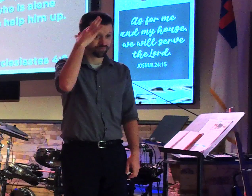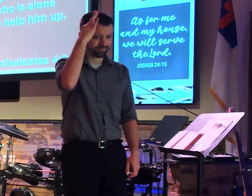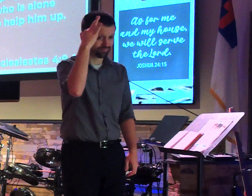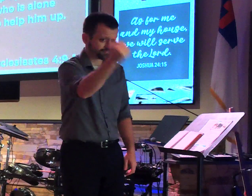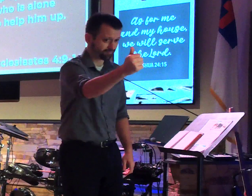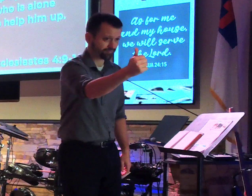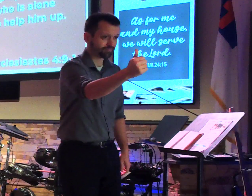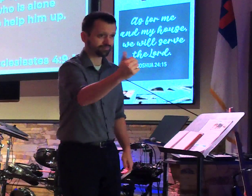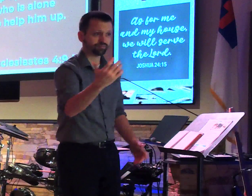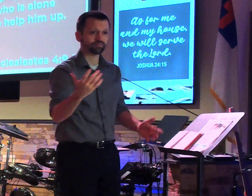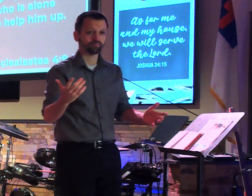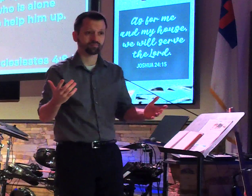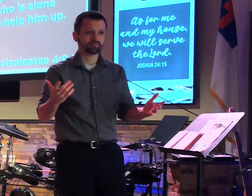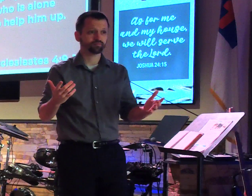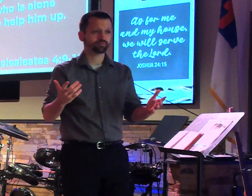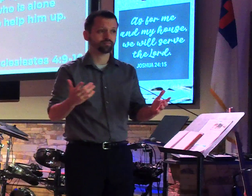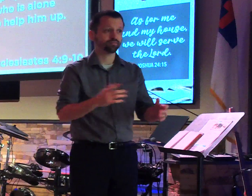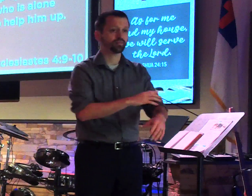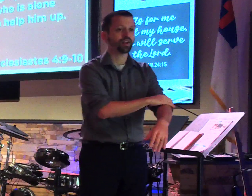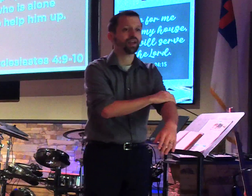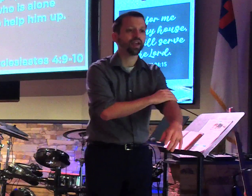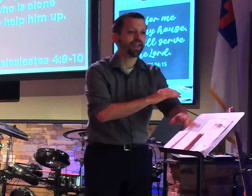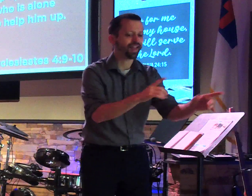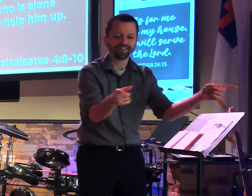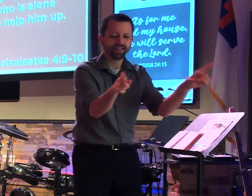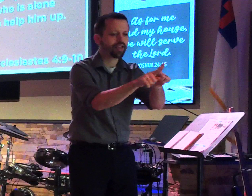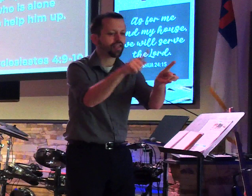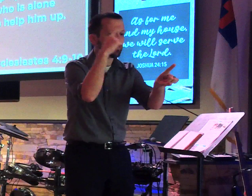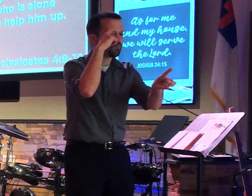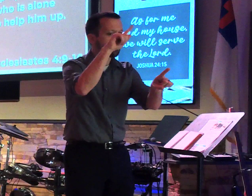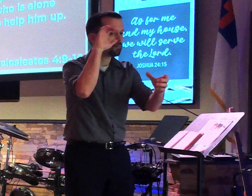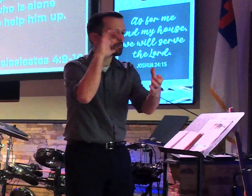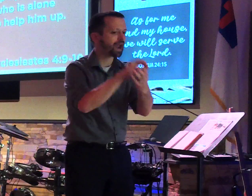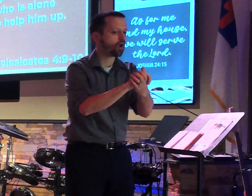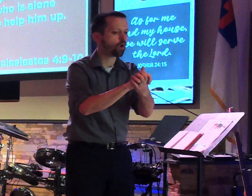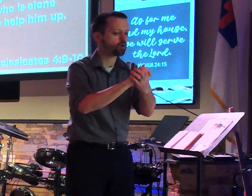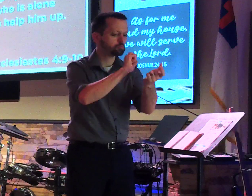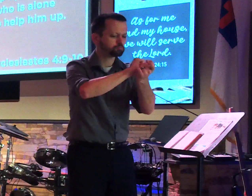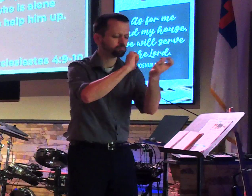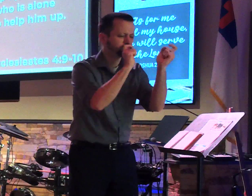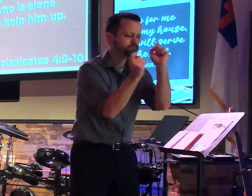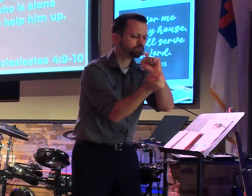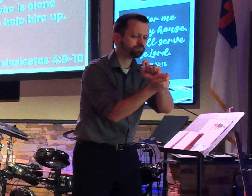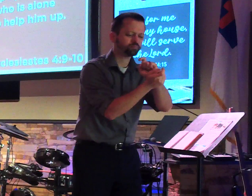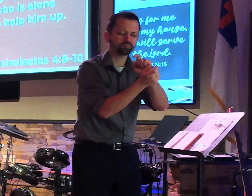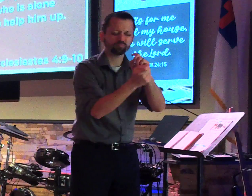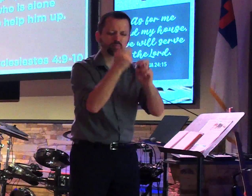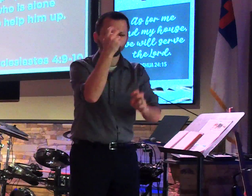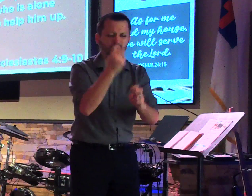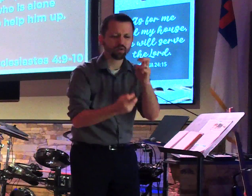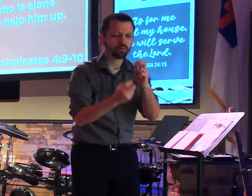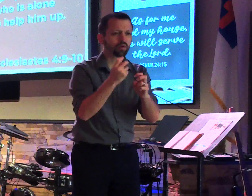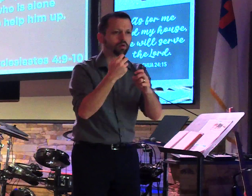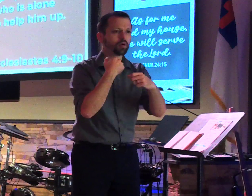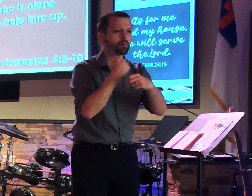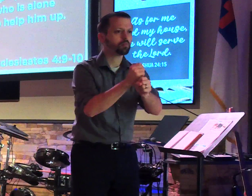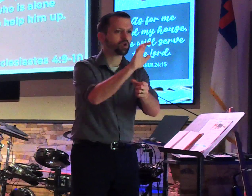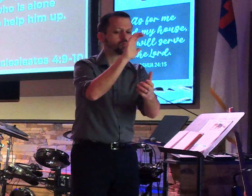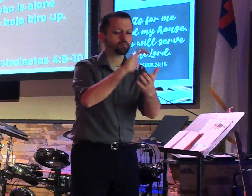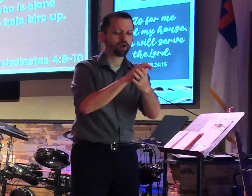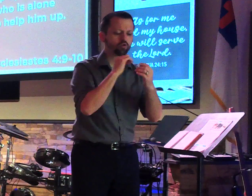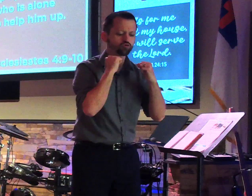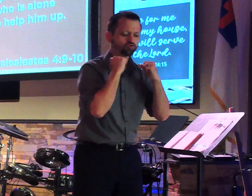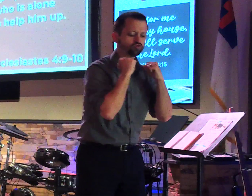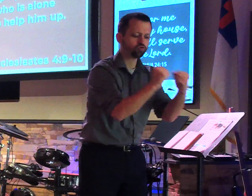you. And that applies to marriage. Change and trials can strengthen your marriage. Change and trials